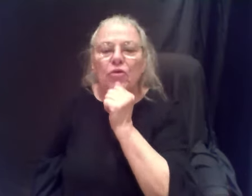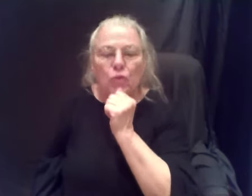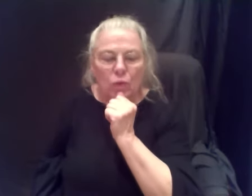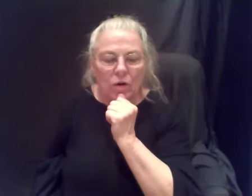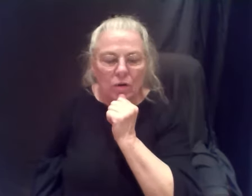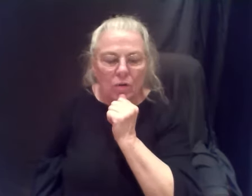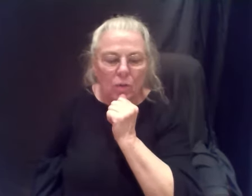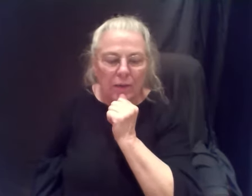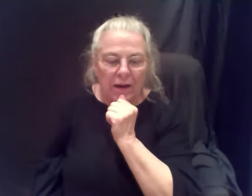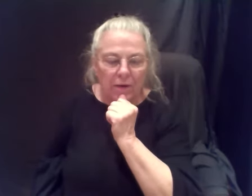endure or bear.